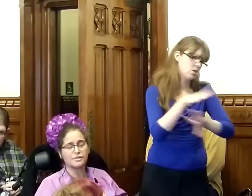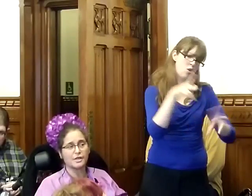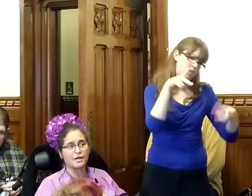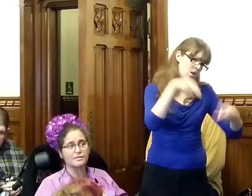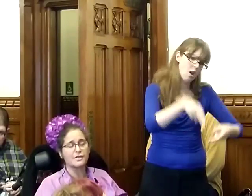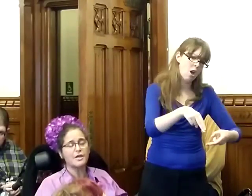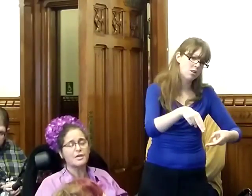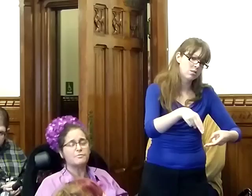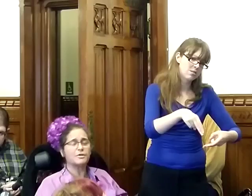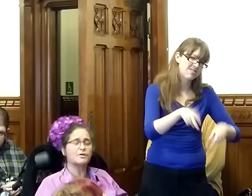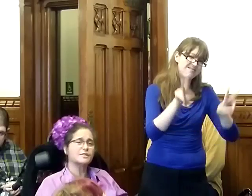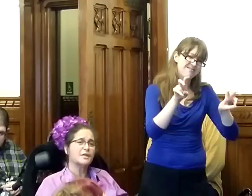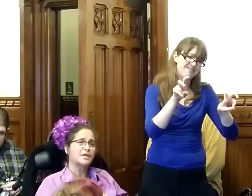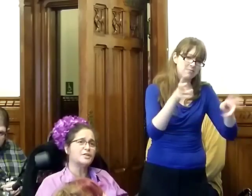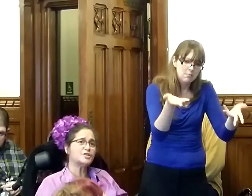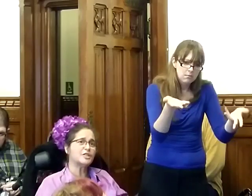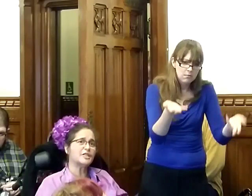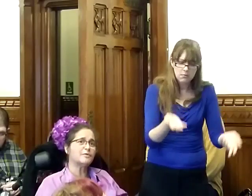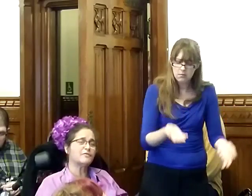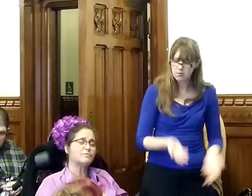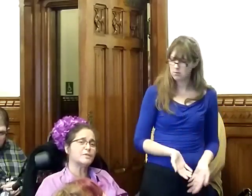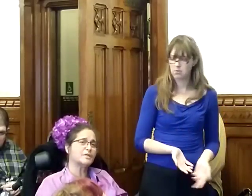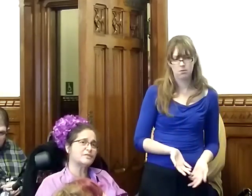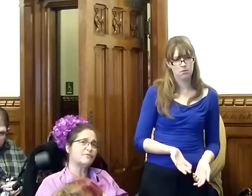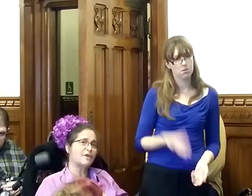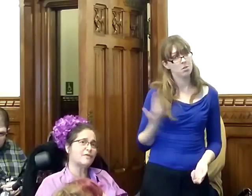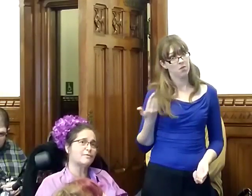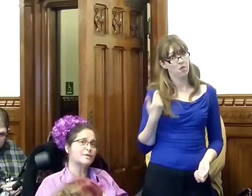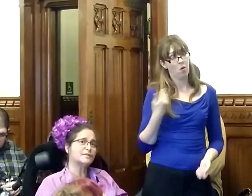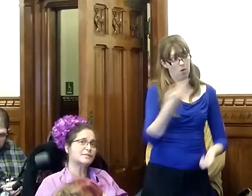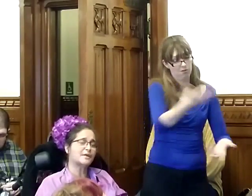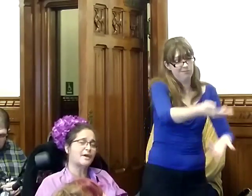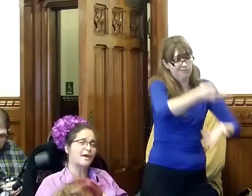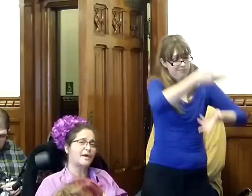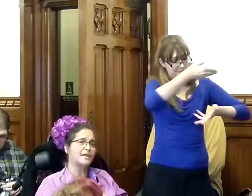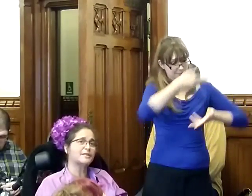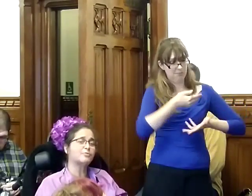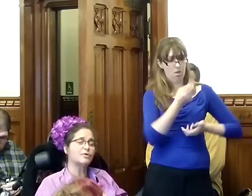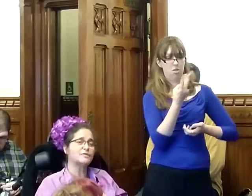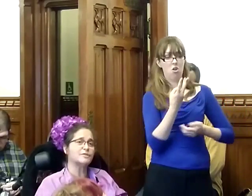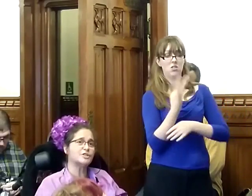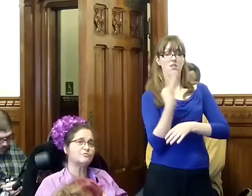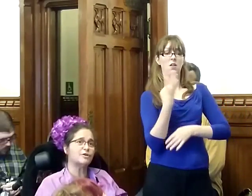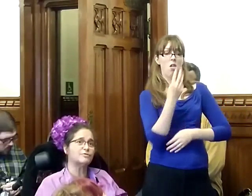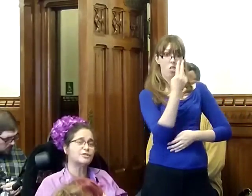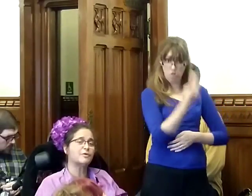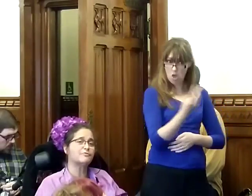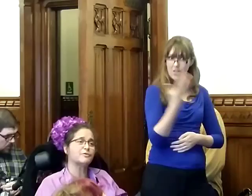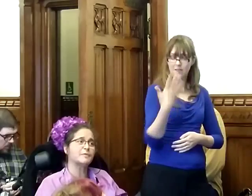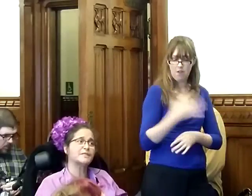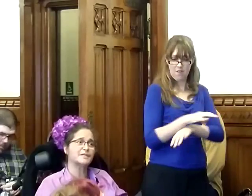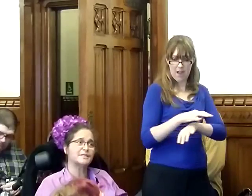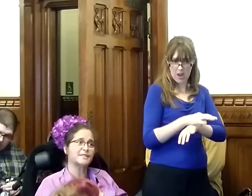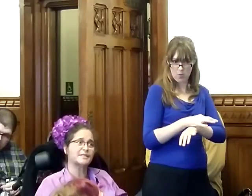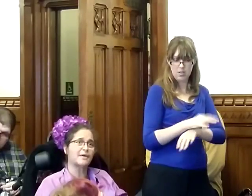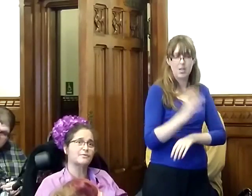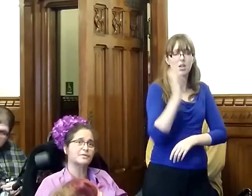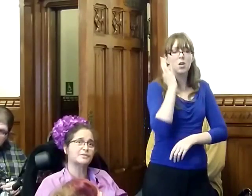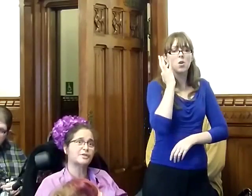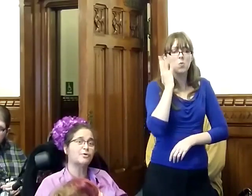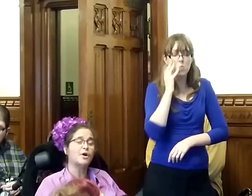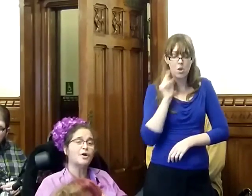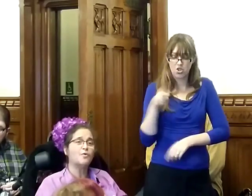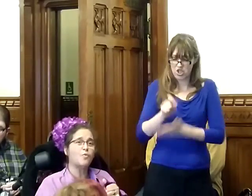cut. It's not a cut. Because initially they were giving me 35 hours, and at the point when she wrote, they were offering me